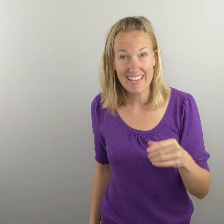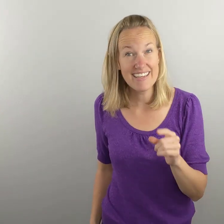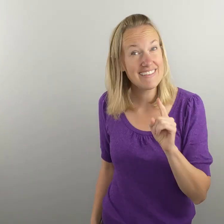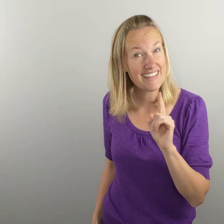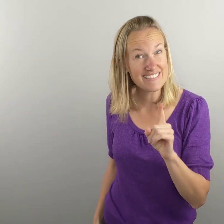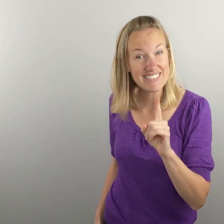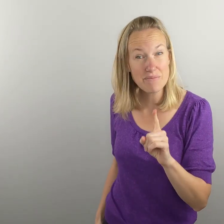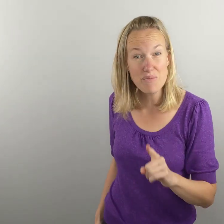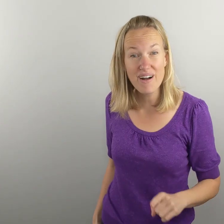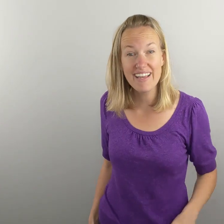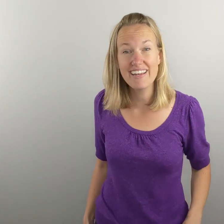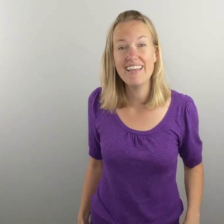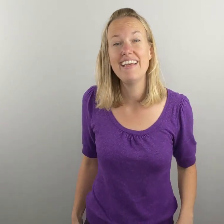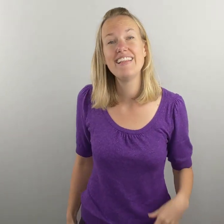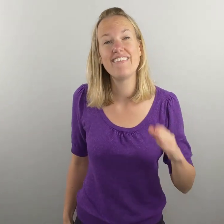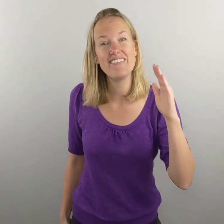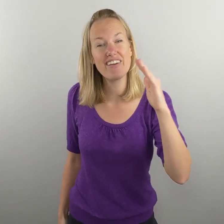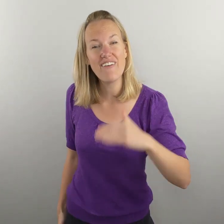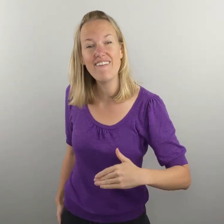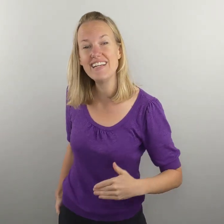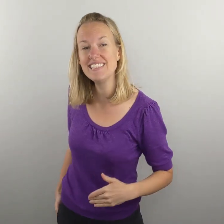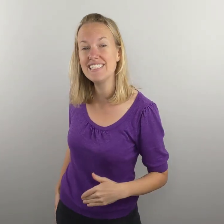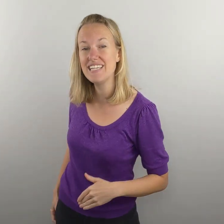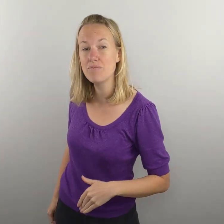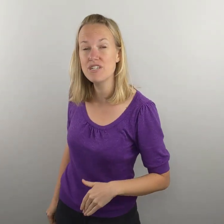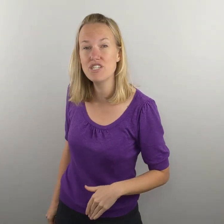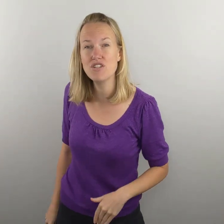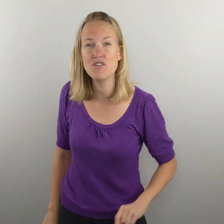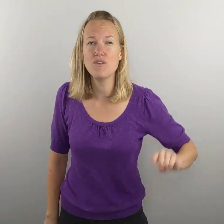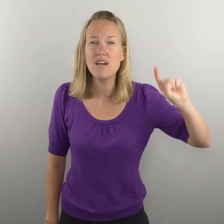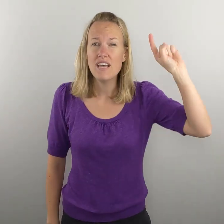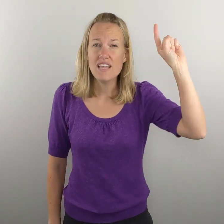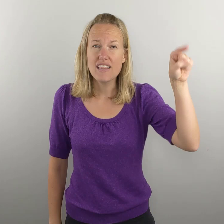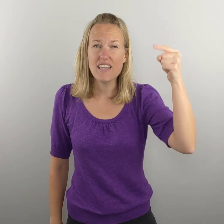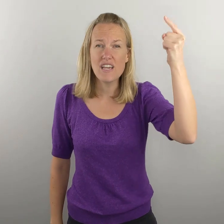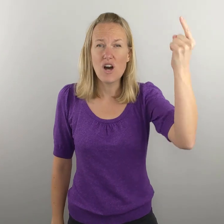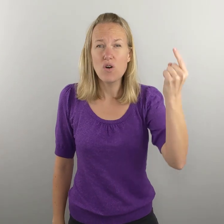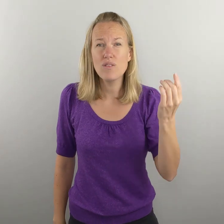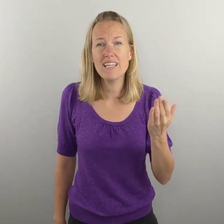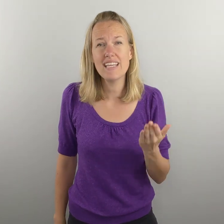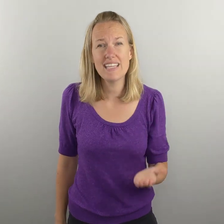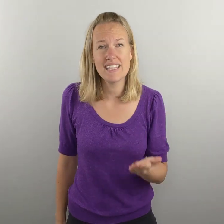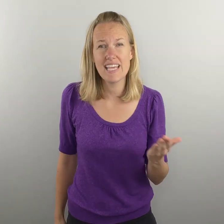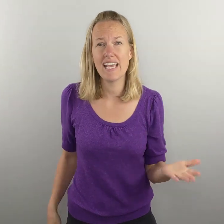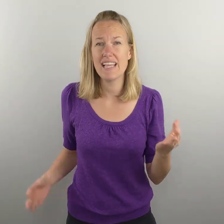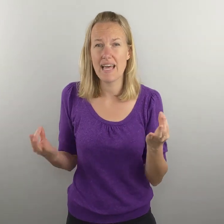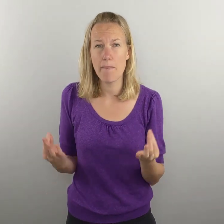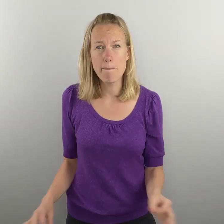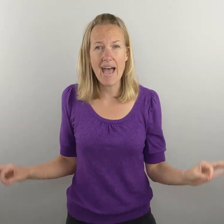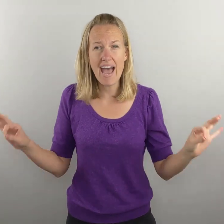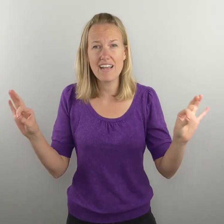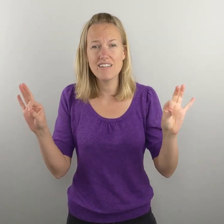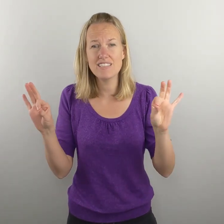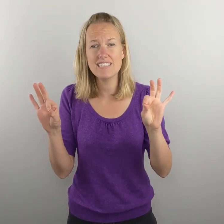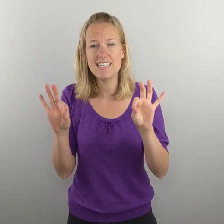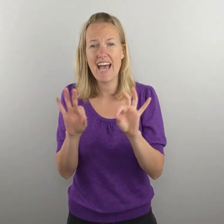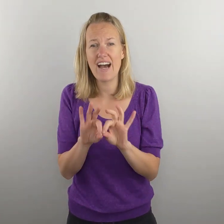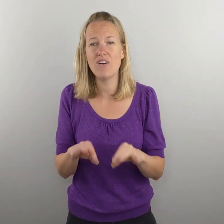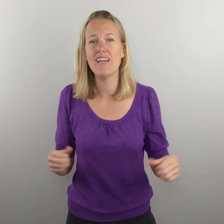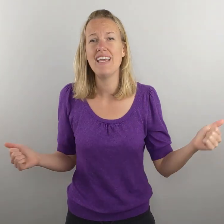Okay, that was number one. And we have the chorus. And number two, the only thing that matters now